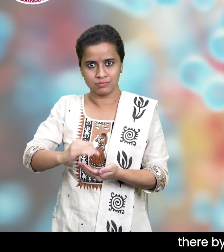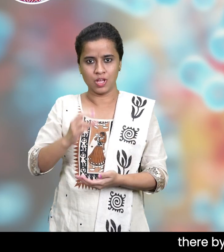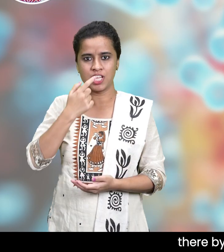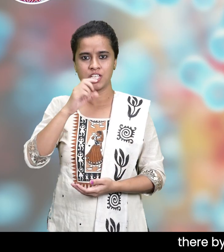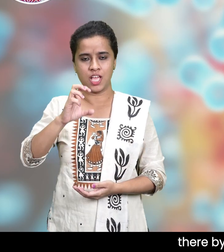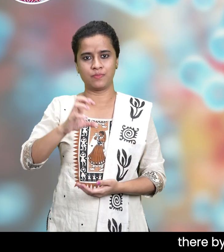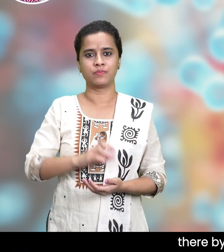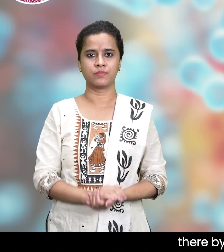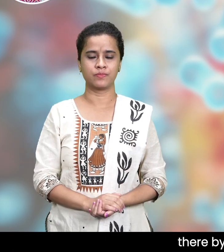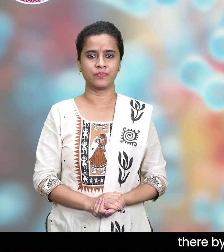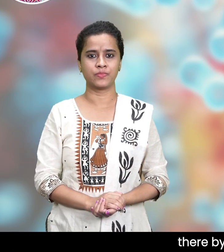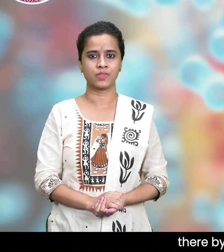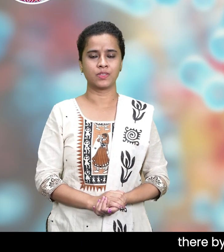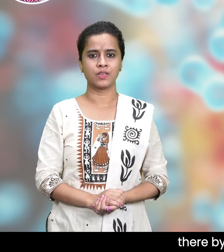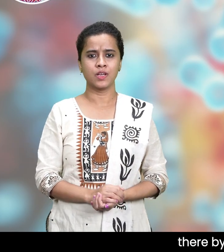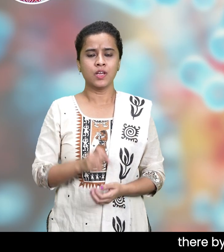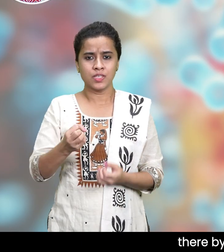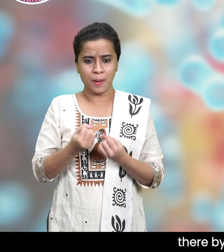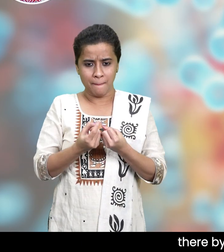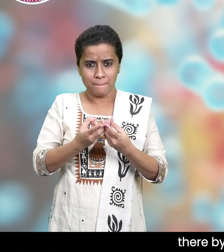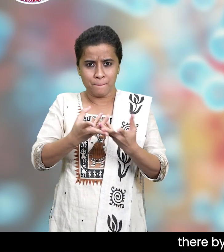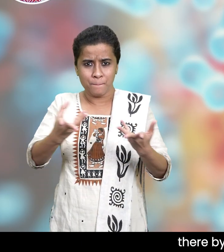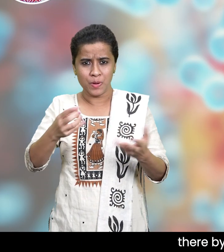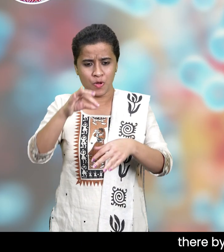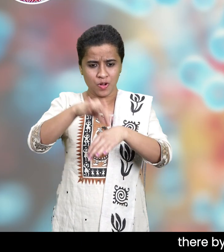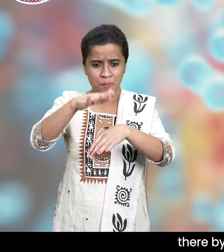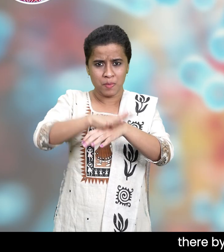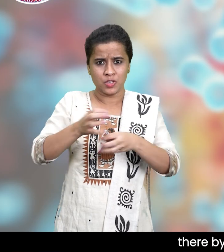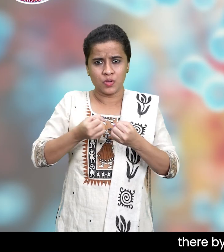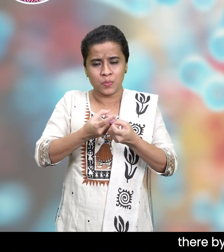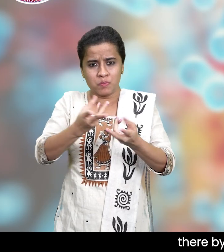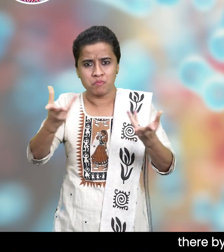thereby their population increases.